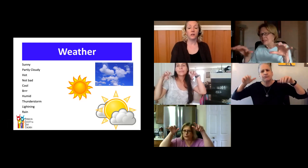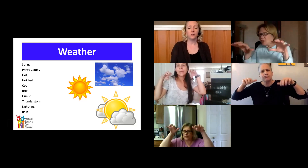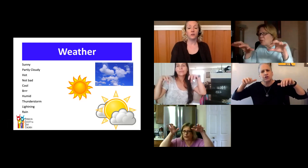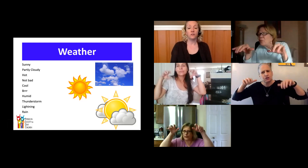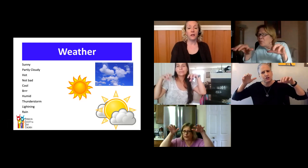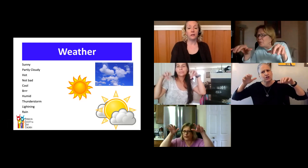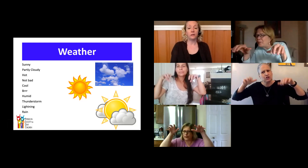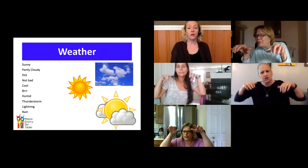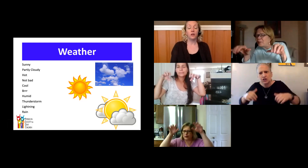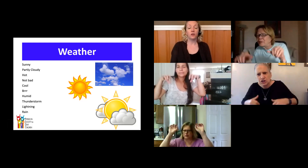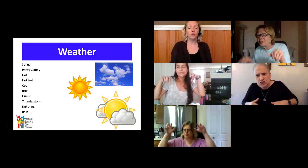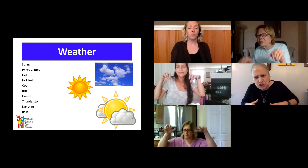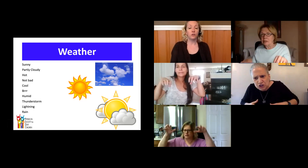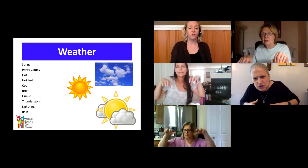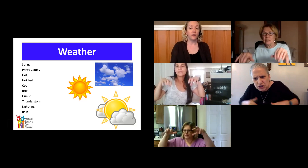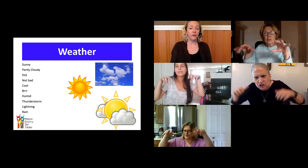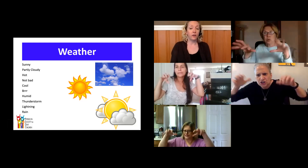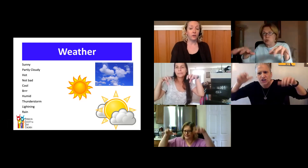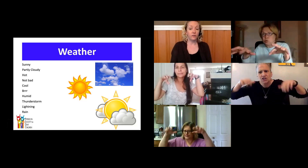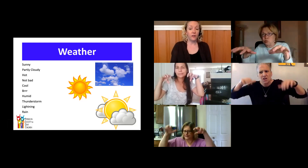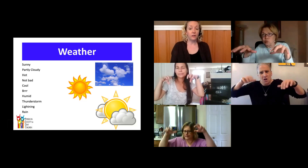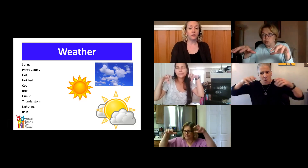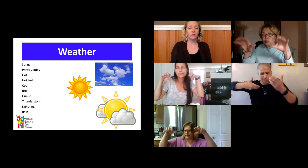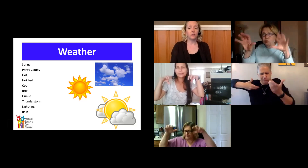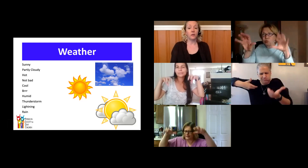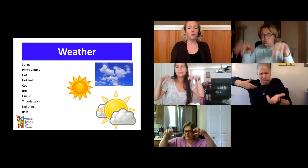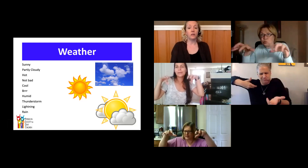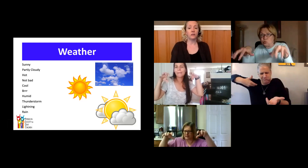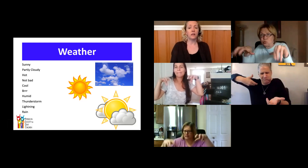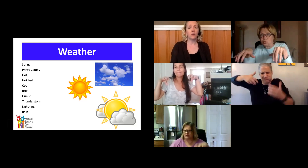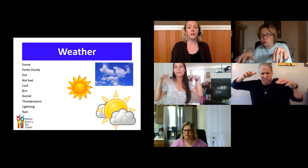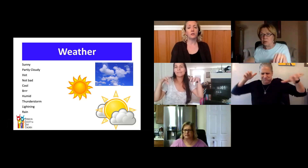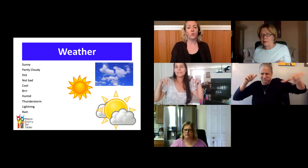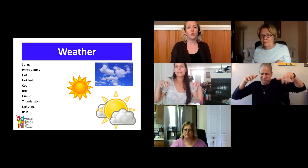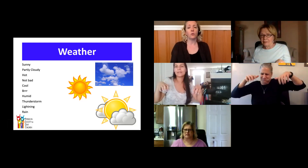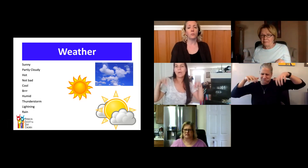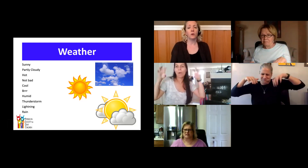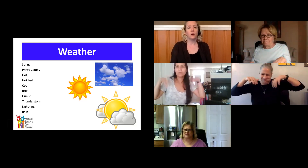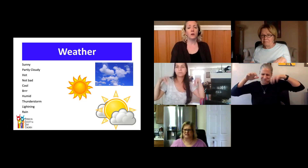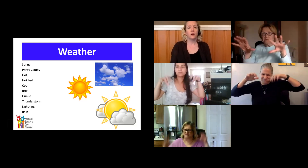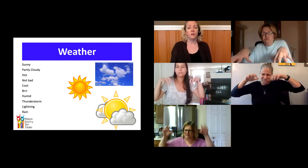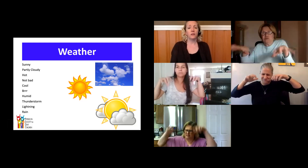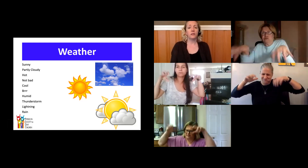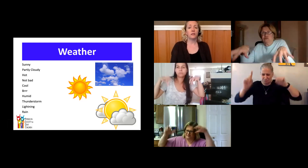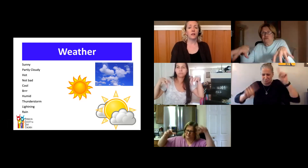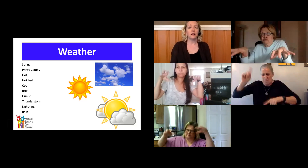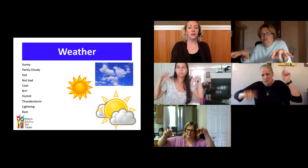show the severity on your face. This is like a pretty steady rainstorm. This is like a deluge